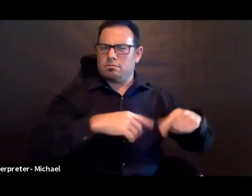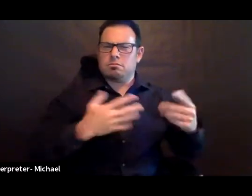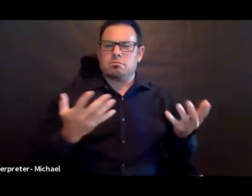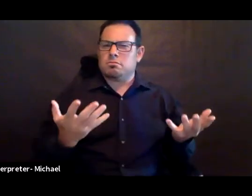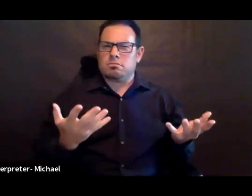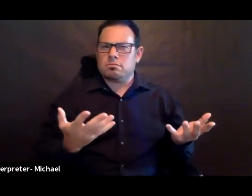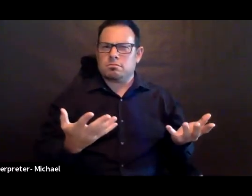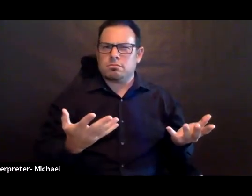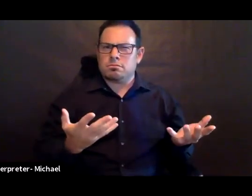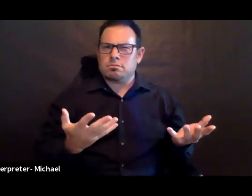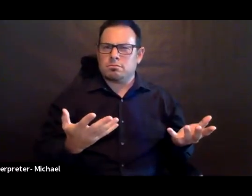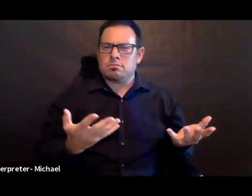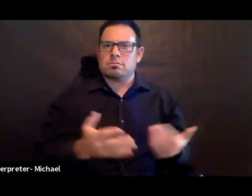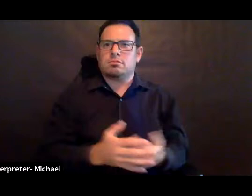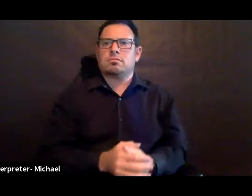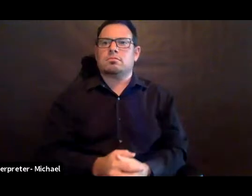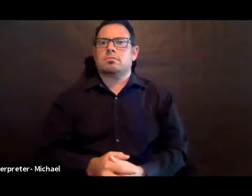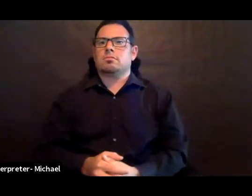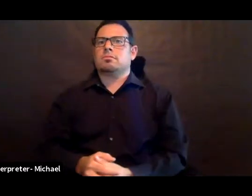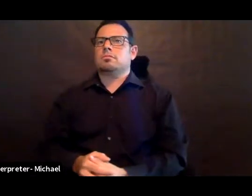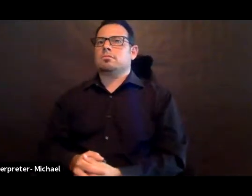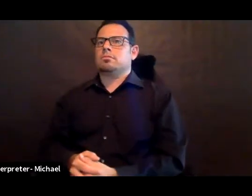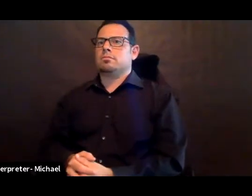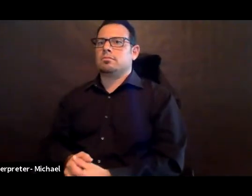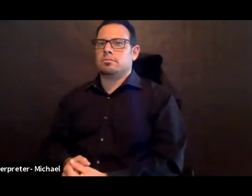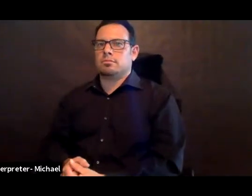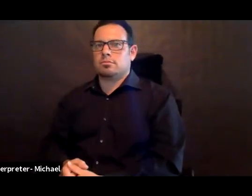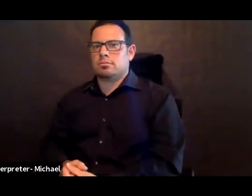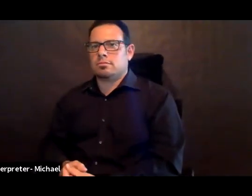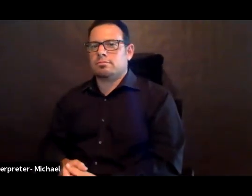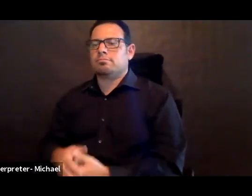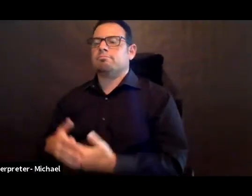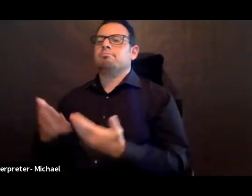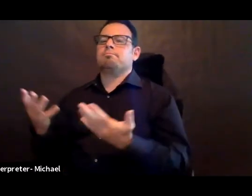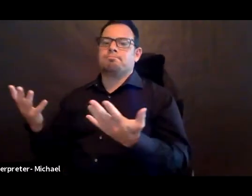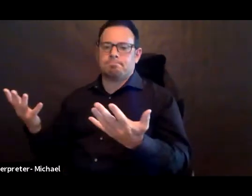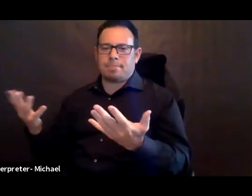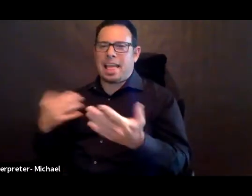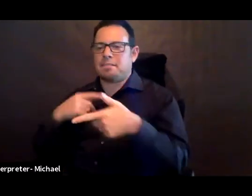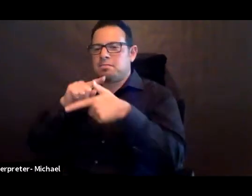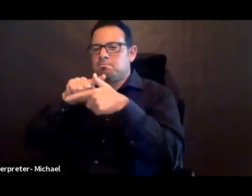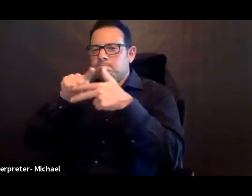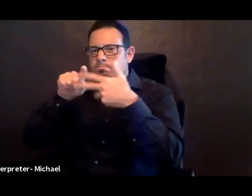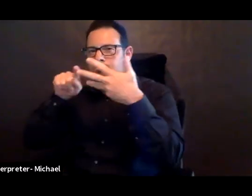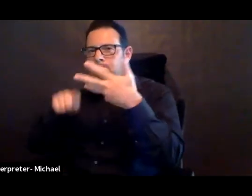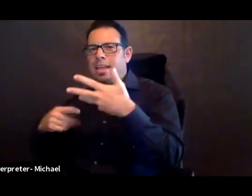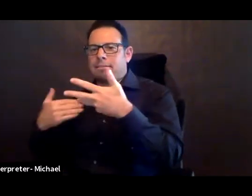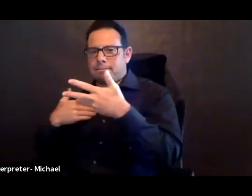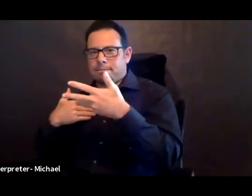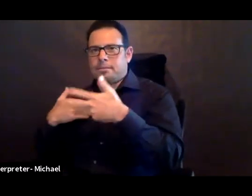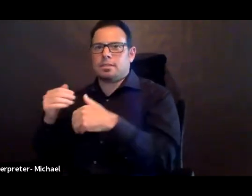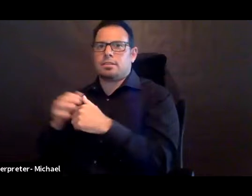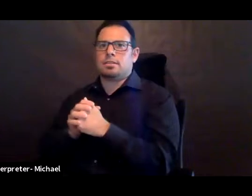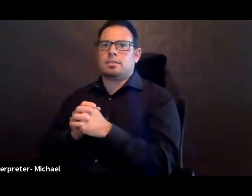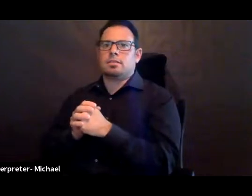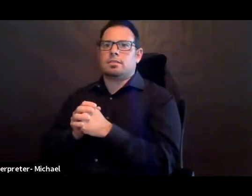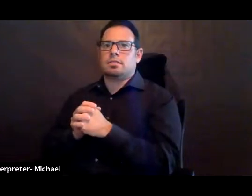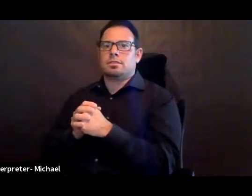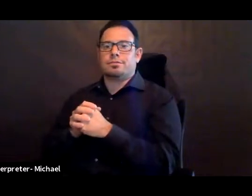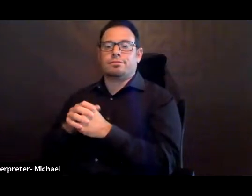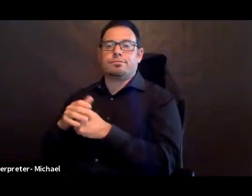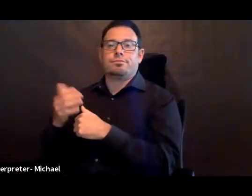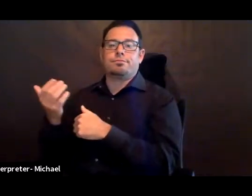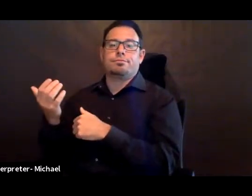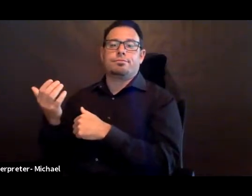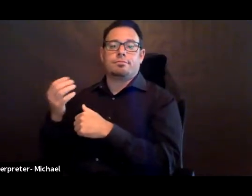that, our case numbers when for instance, Alpha and Gamma